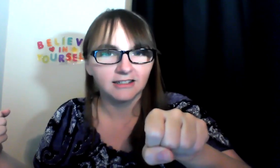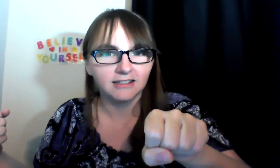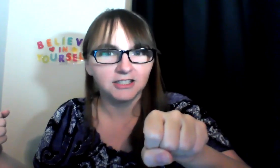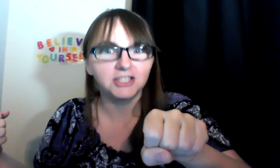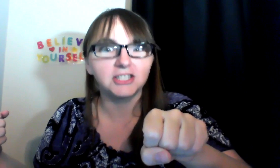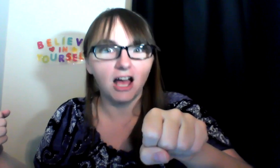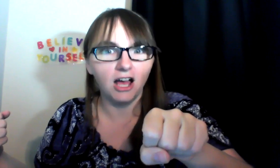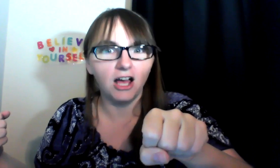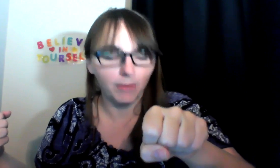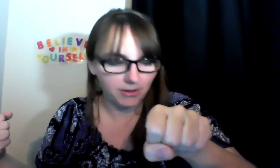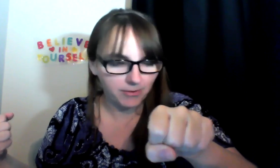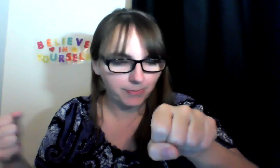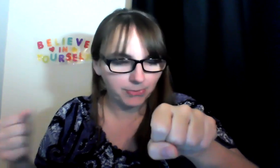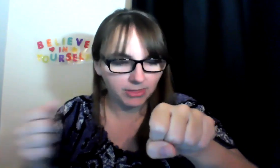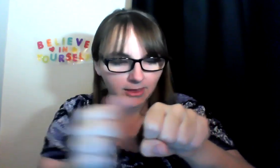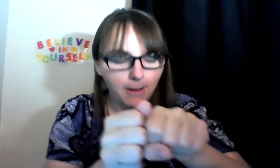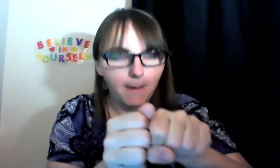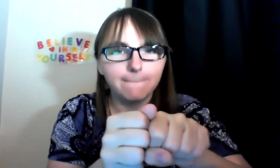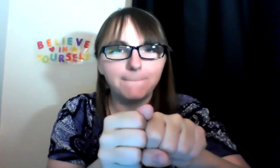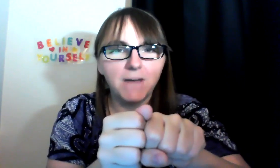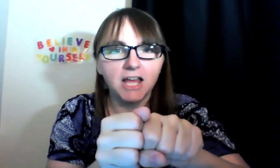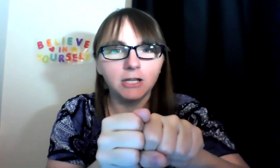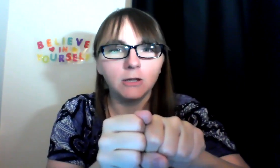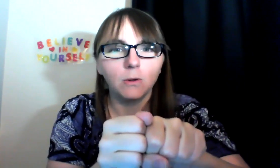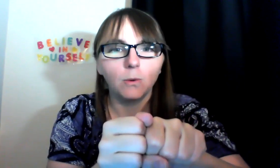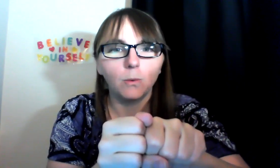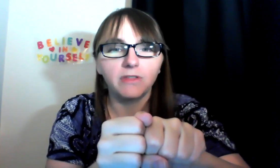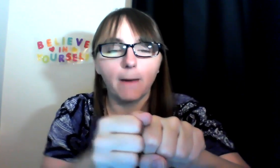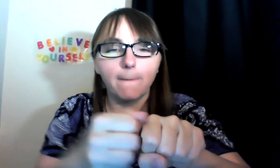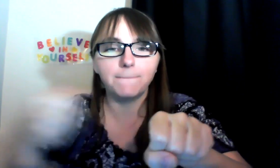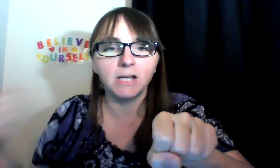Just ub. Bun without b.